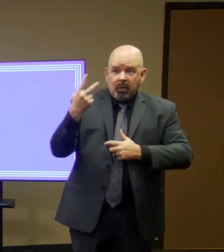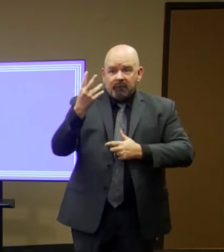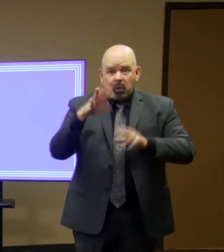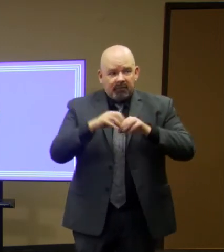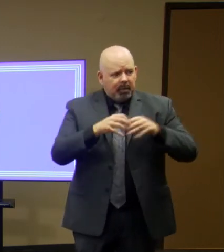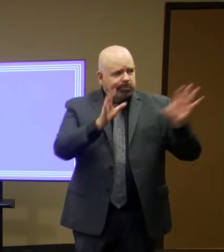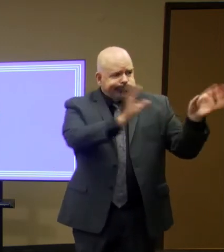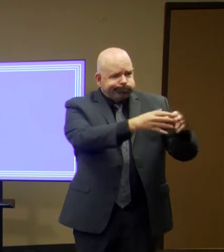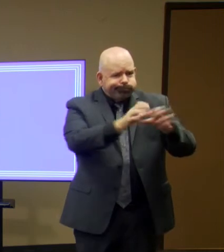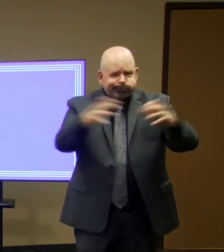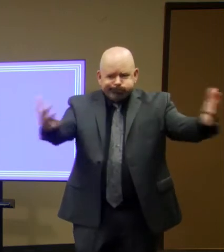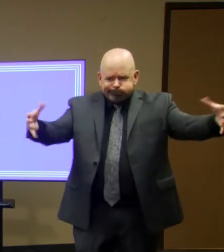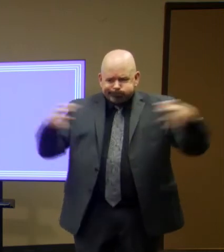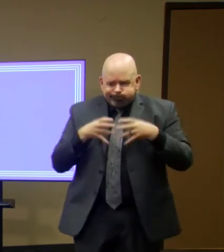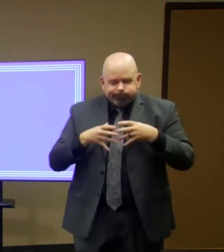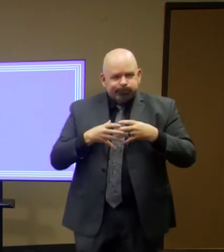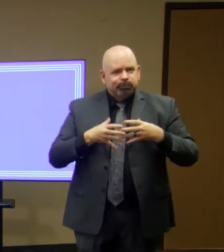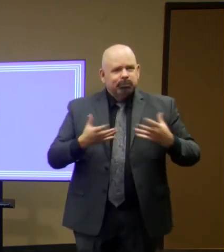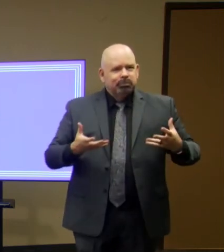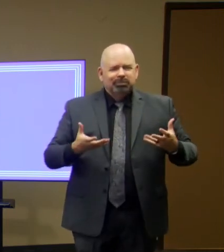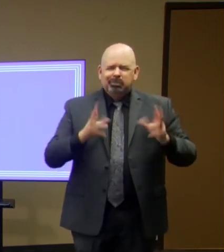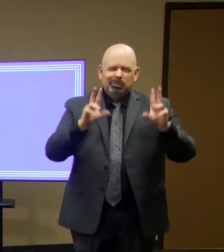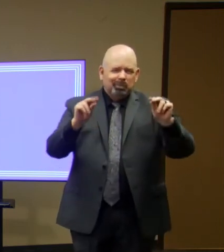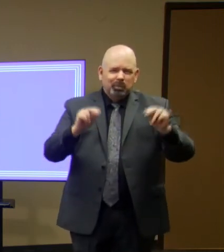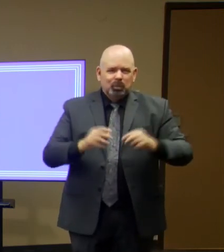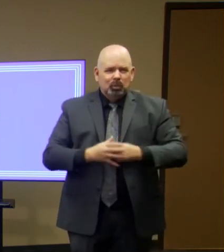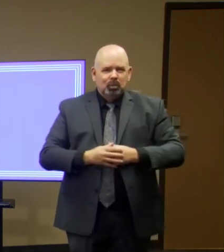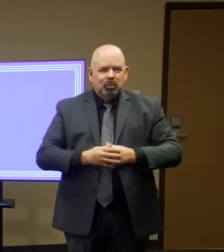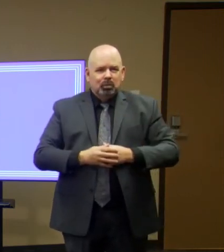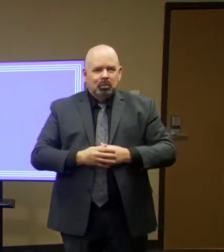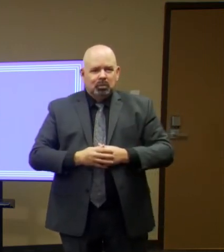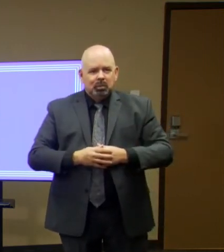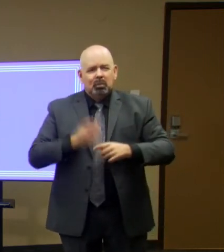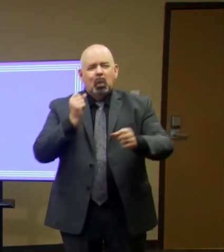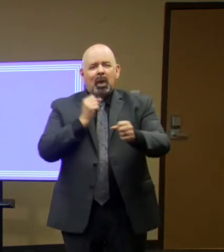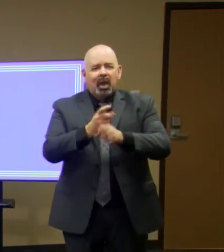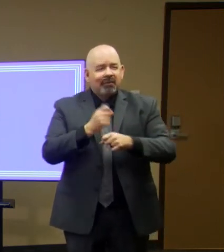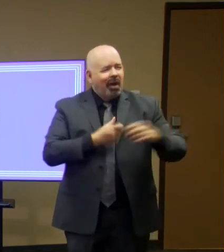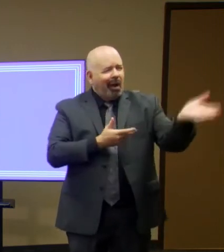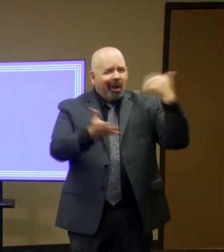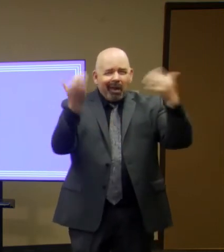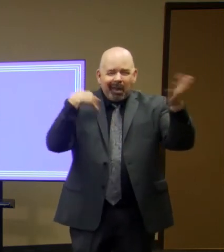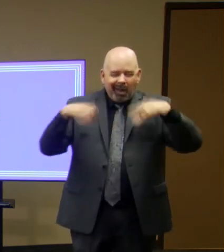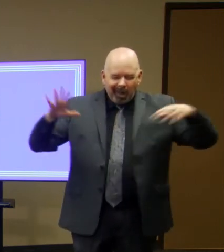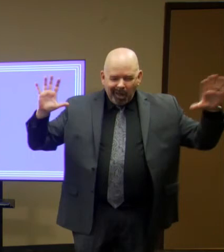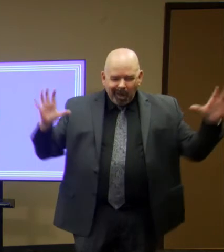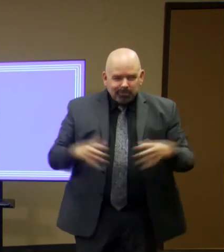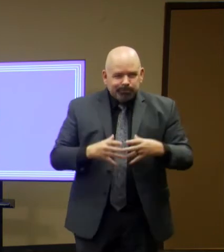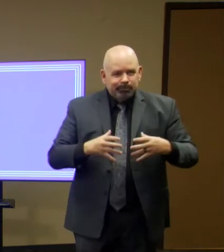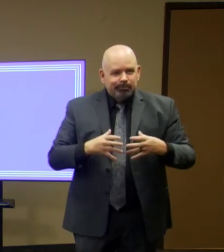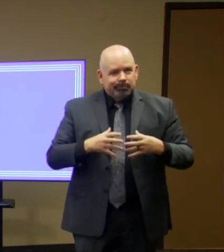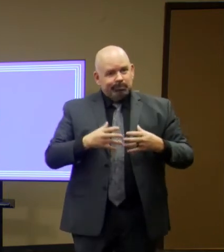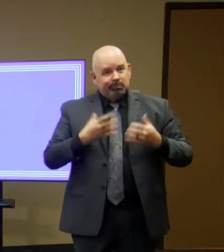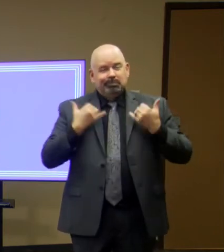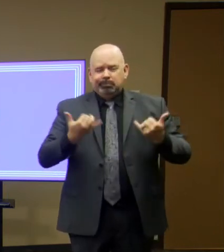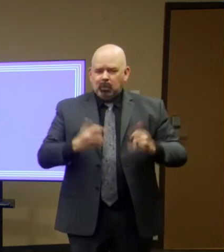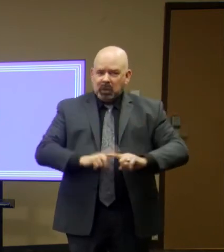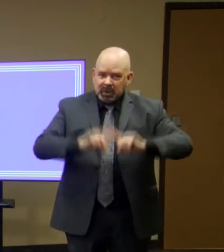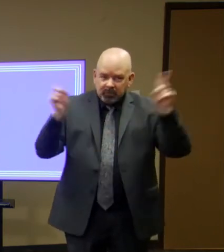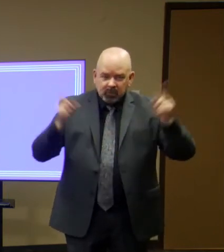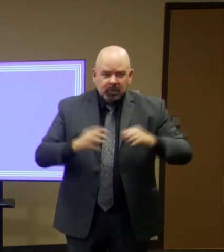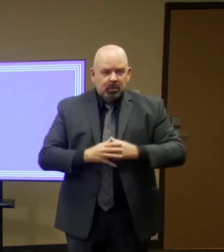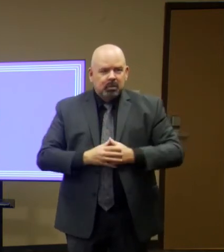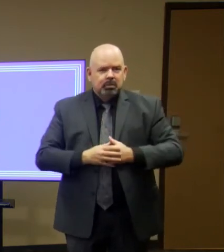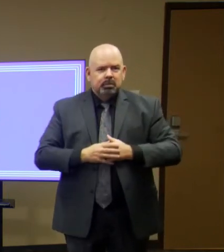with each other, normally celebrate with each other, but could celebrate at home together. And as you're looking for where should